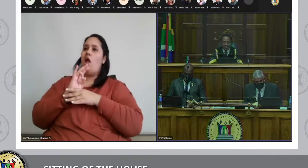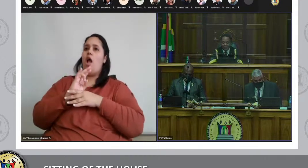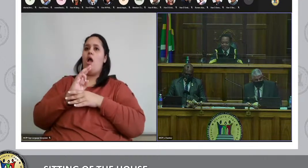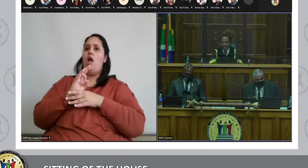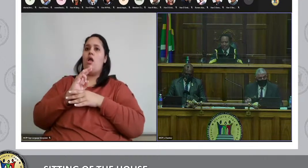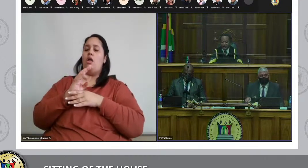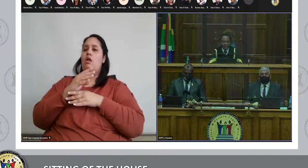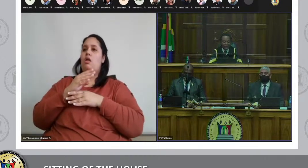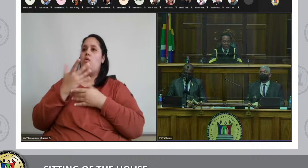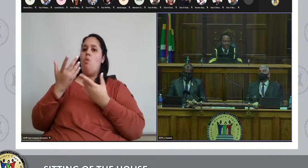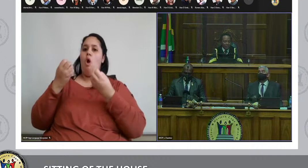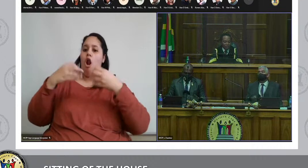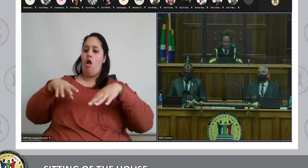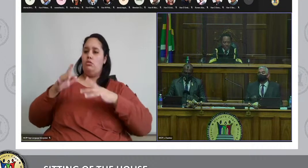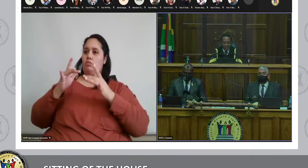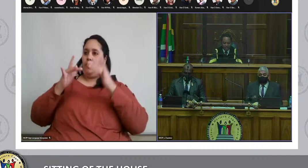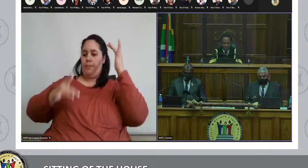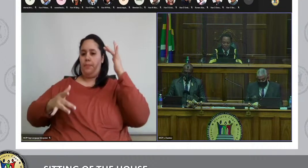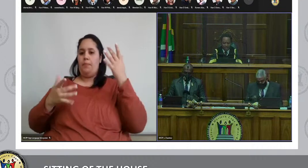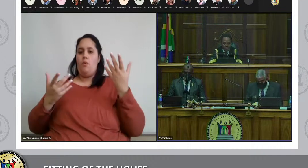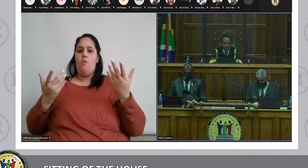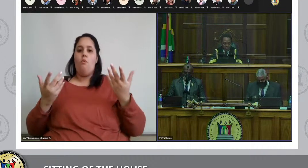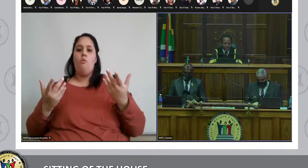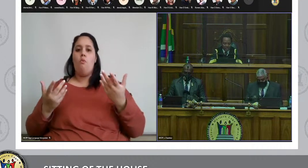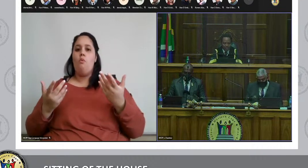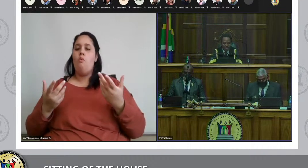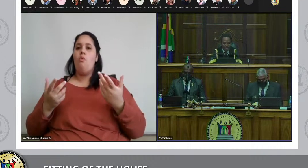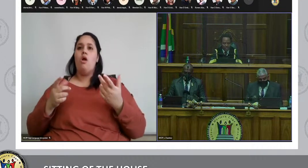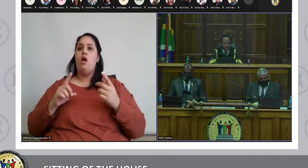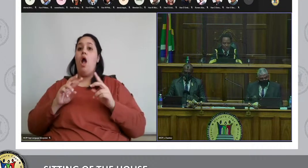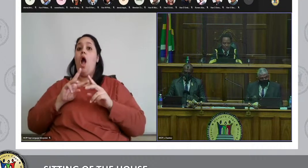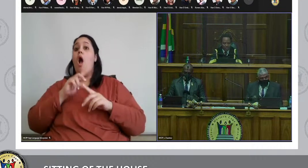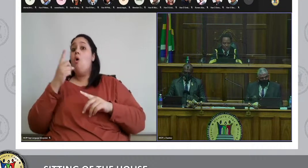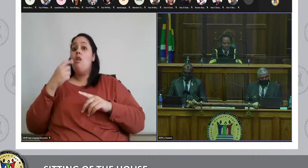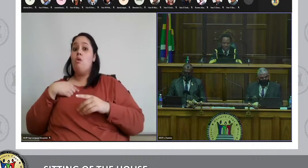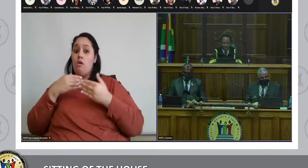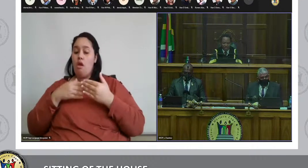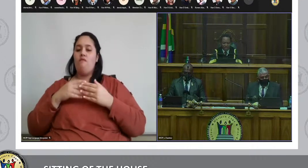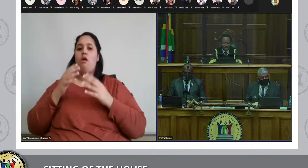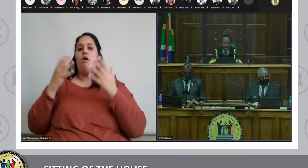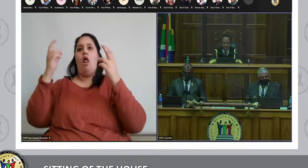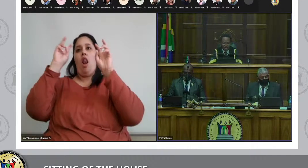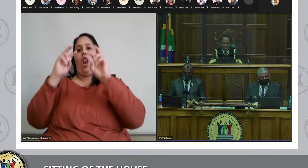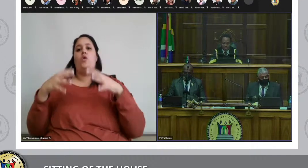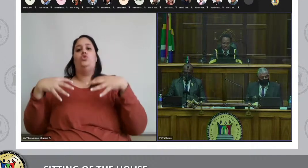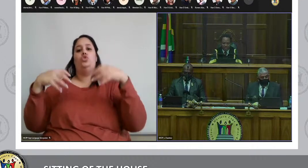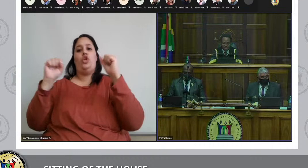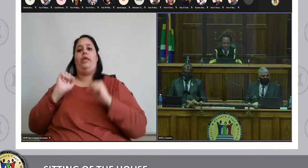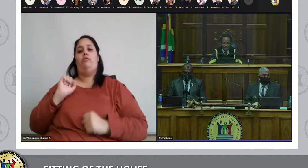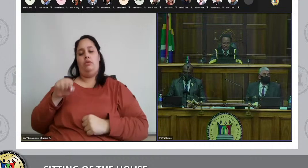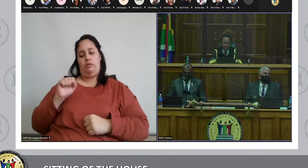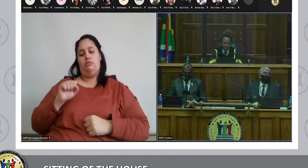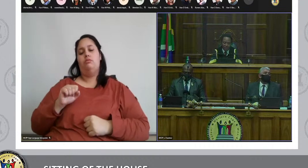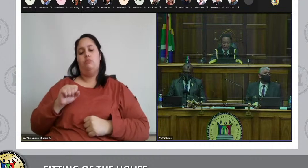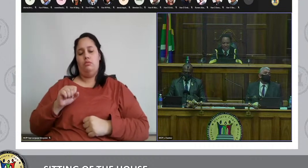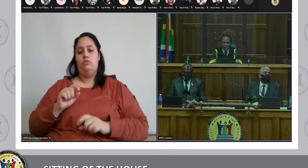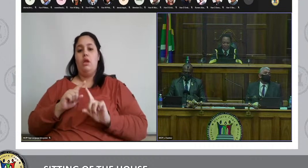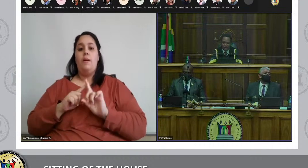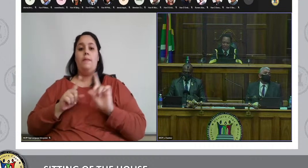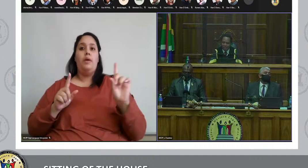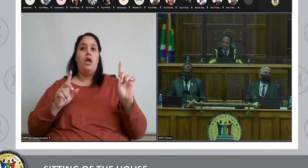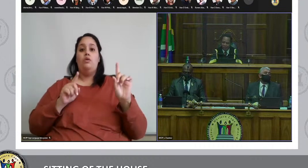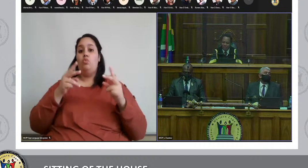reason, either than when there is load shedding. I think we've done so in the past, and consistent with that, we've